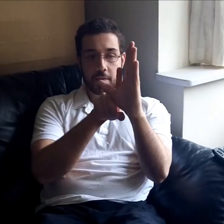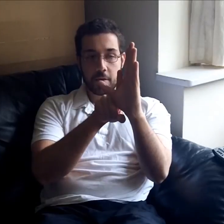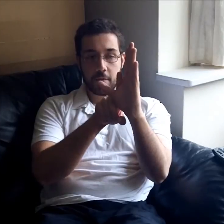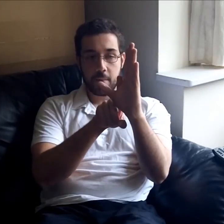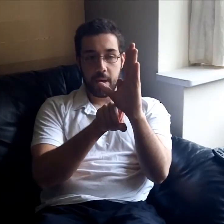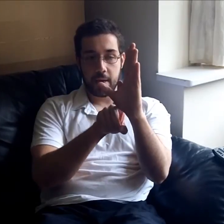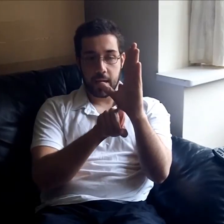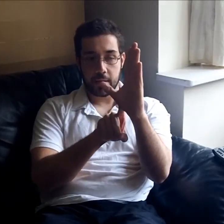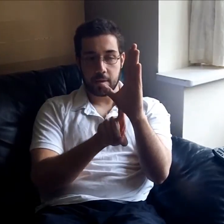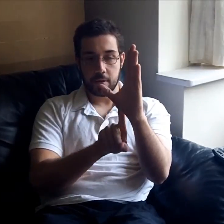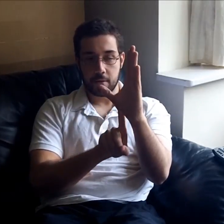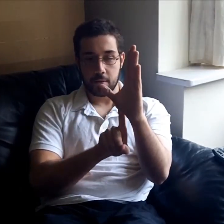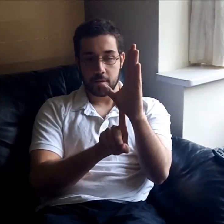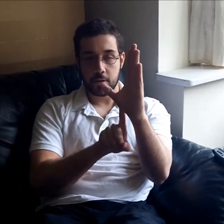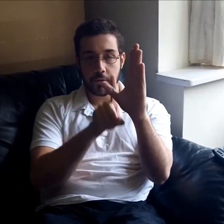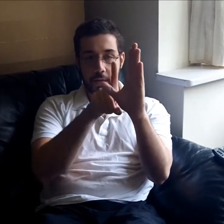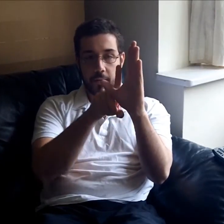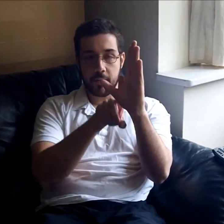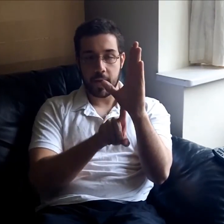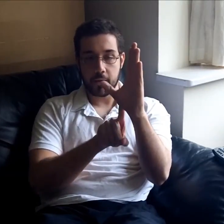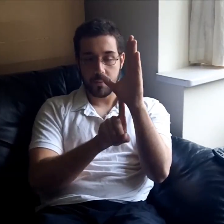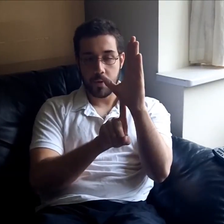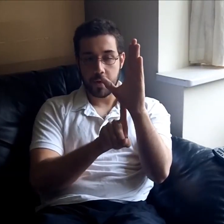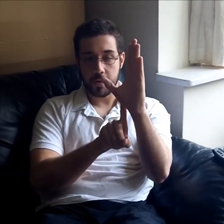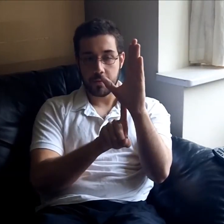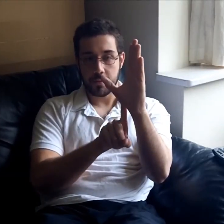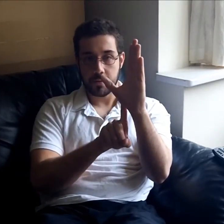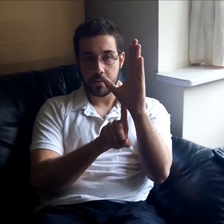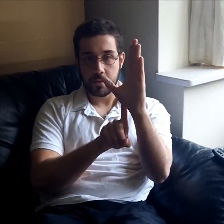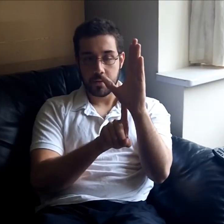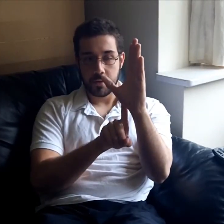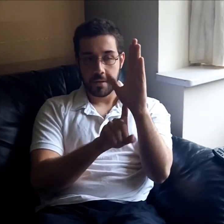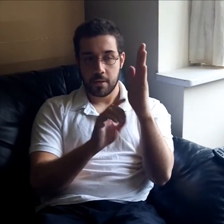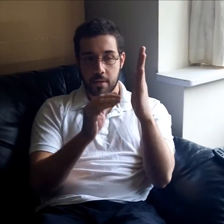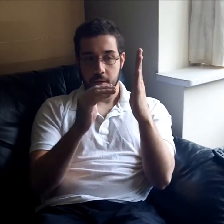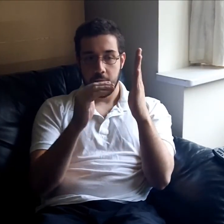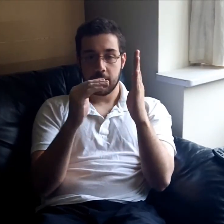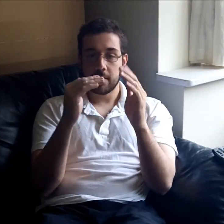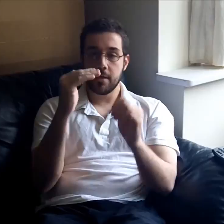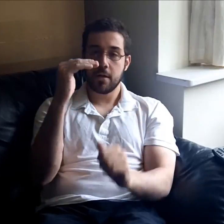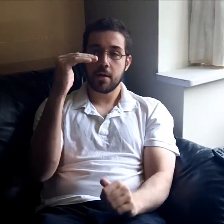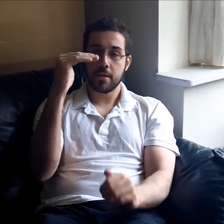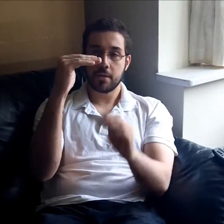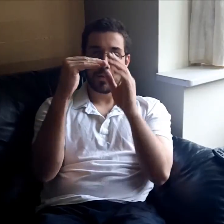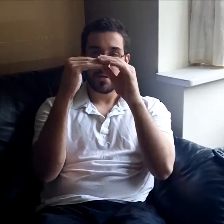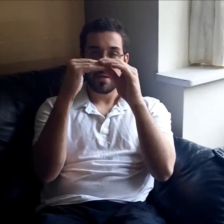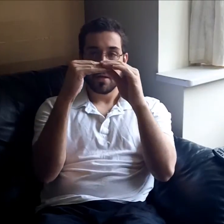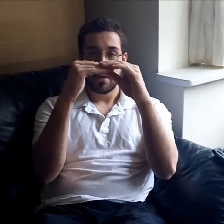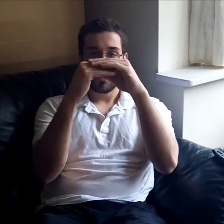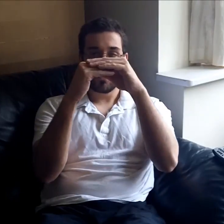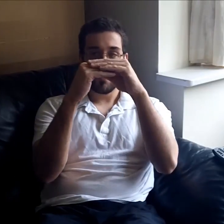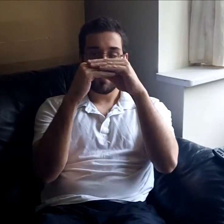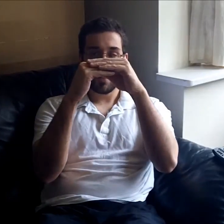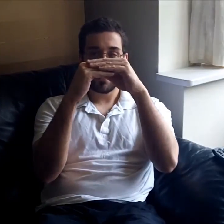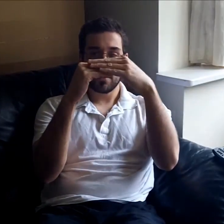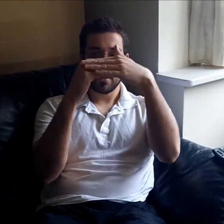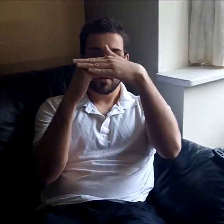finger of the pen hand goes down the back, Y. And Z, guys, straight fingers,